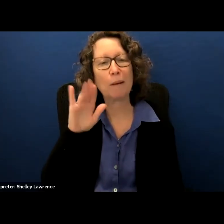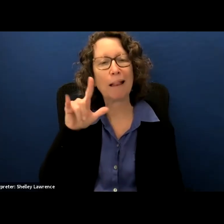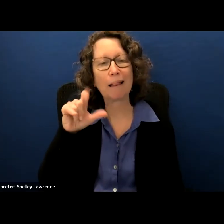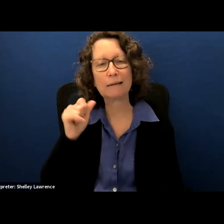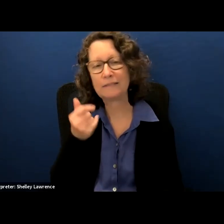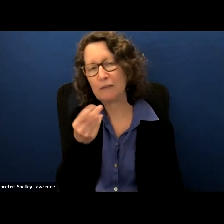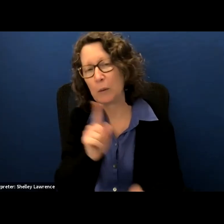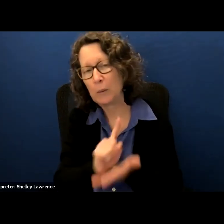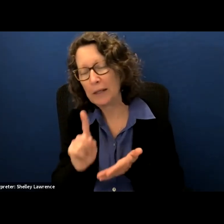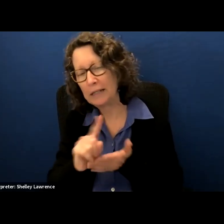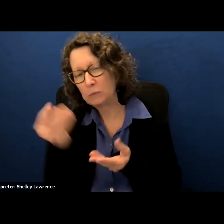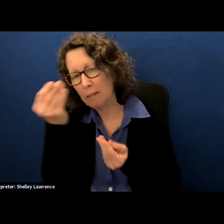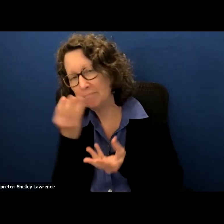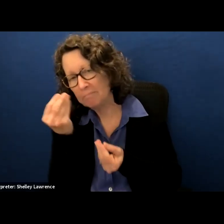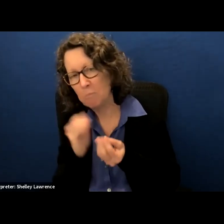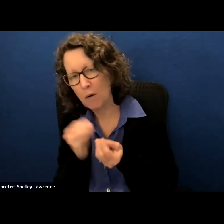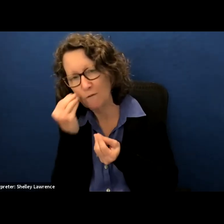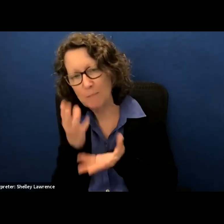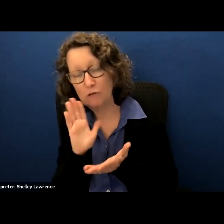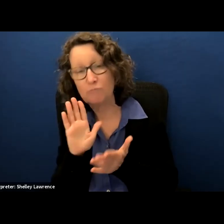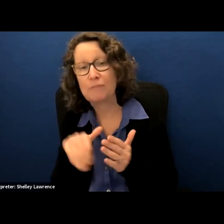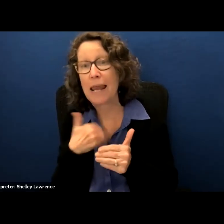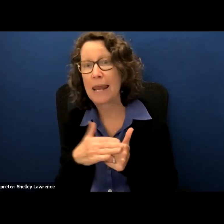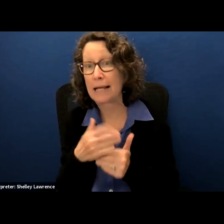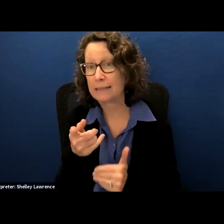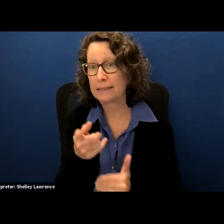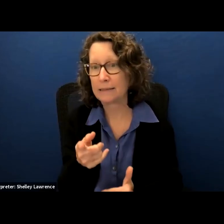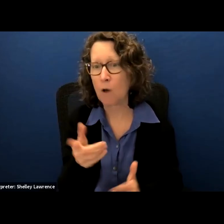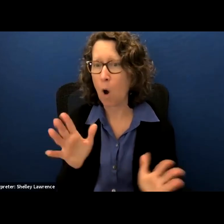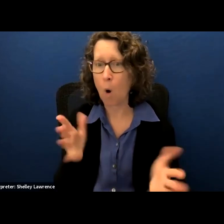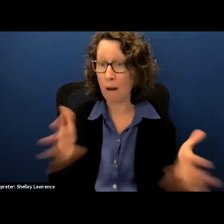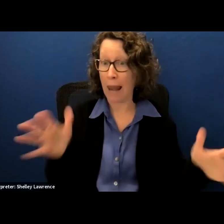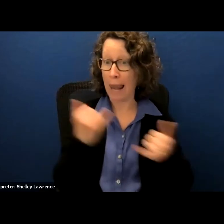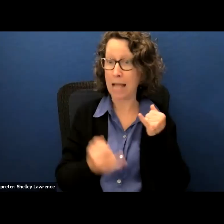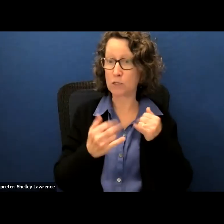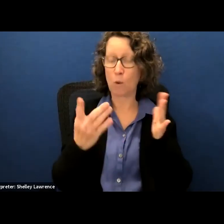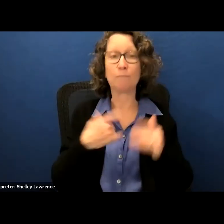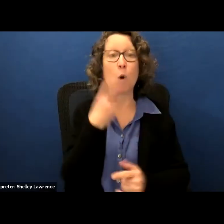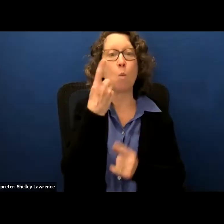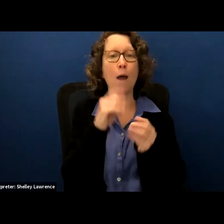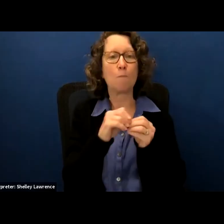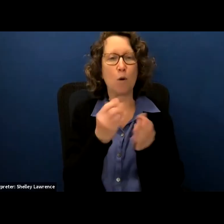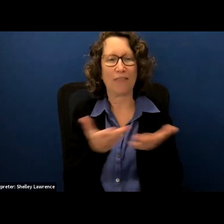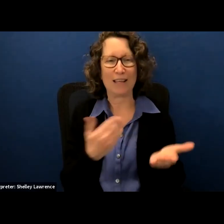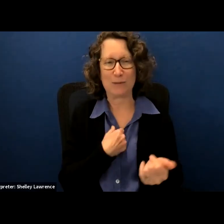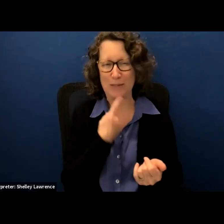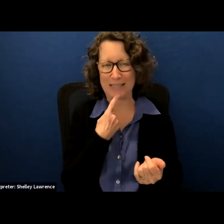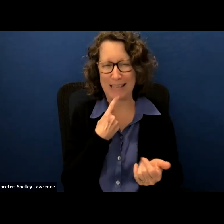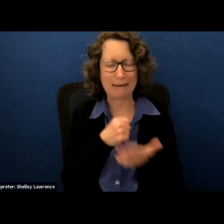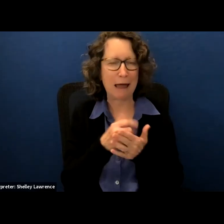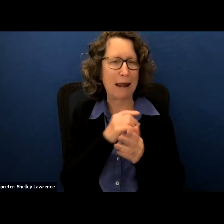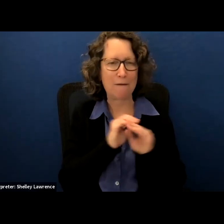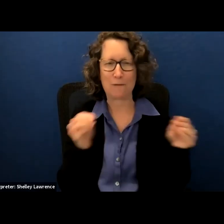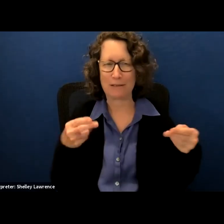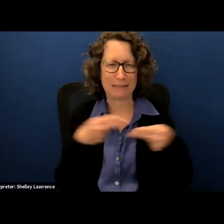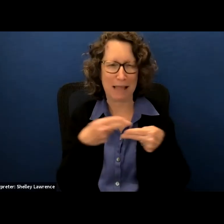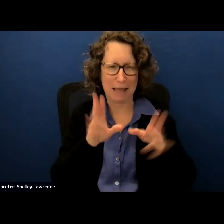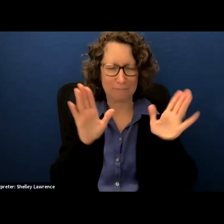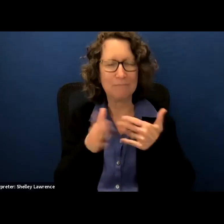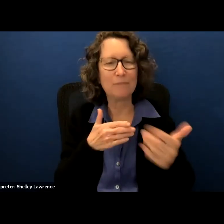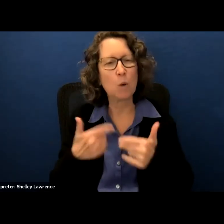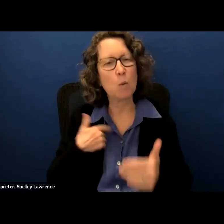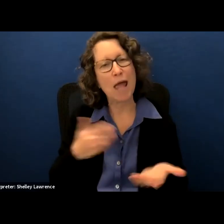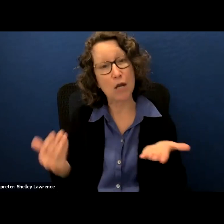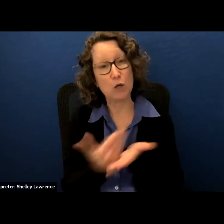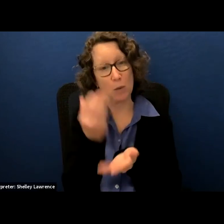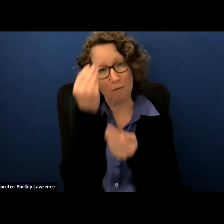couple weeks, probably. Next slide, please. Oh, I think that's my last slide. I have one more thing to say that it doesn't have a slide. So we had some